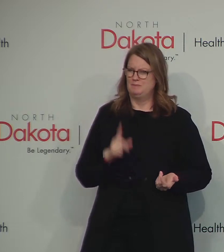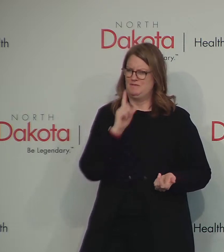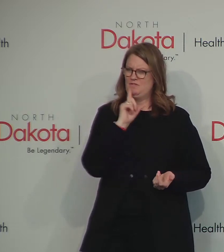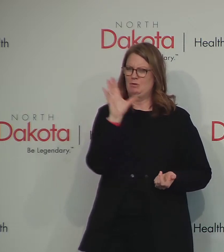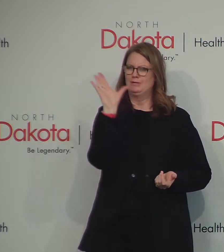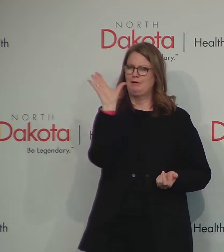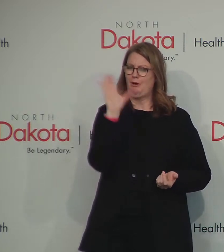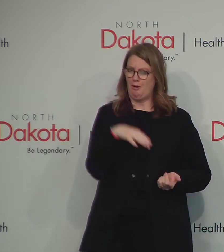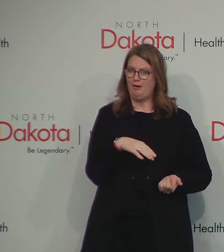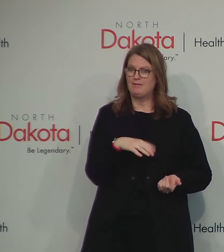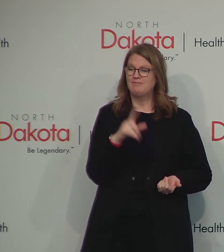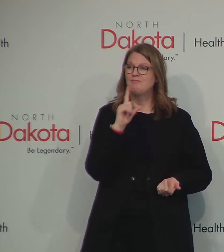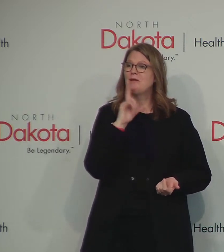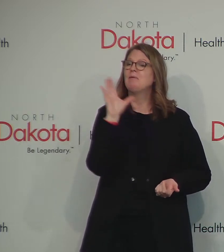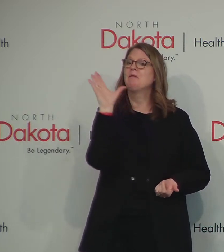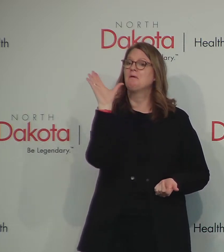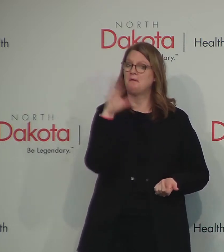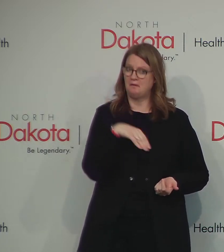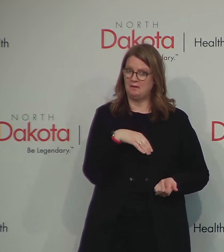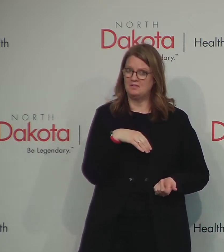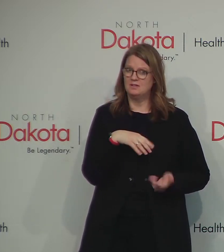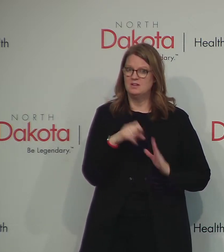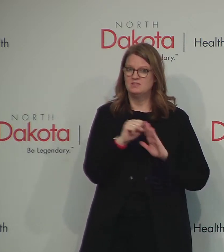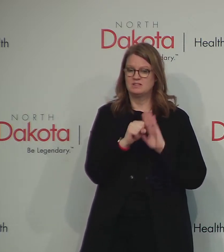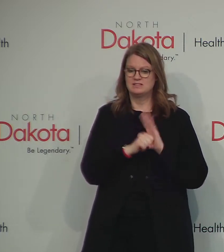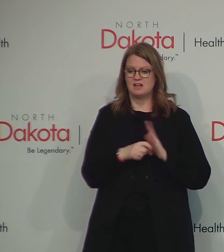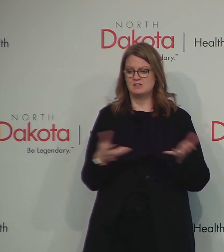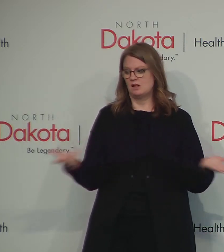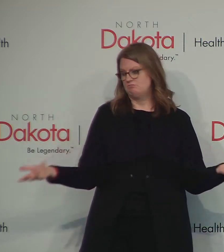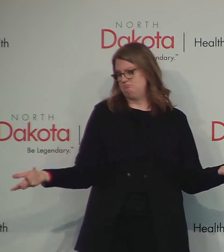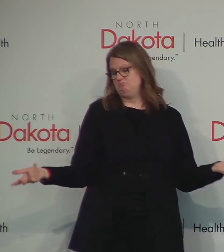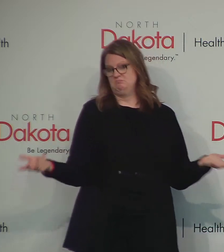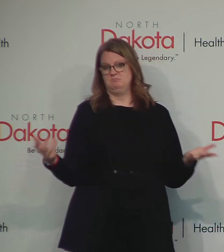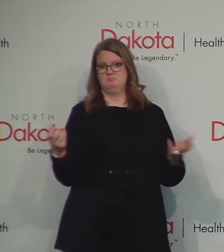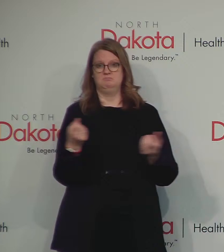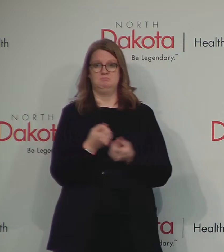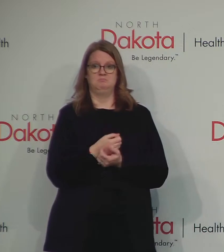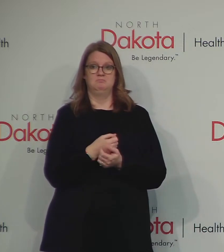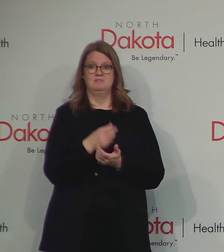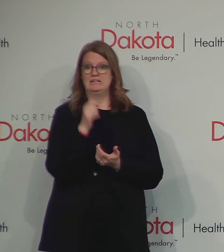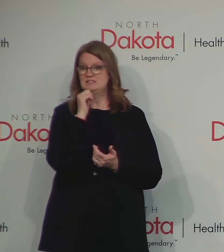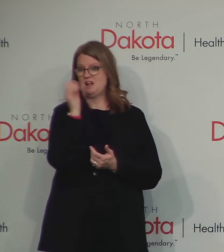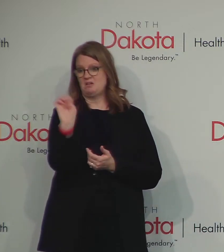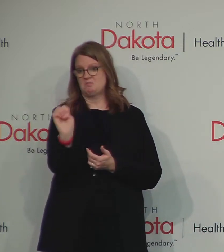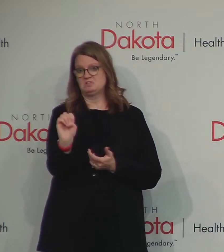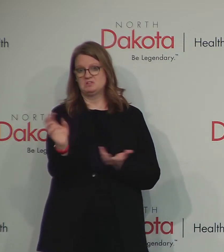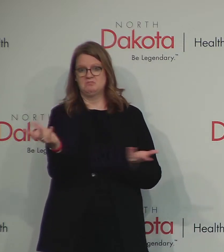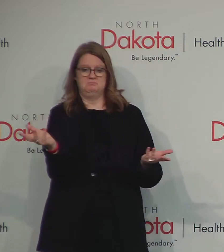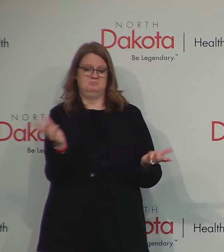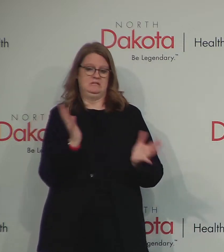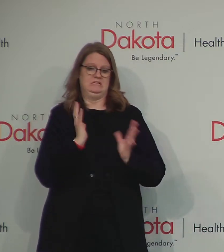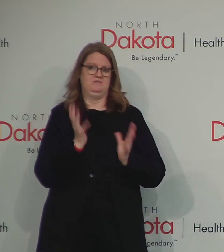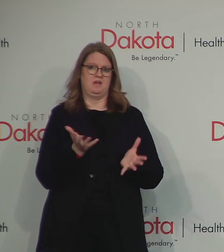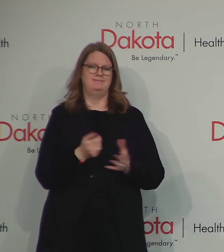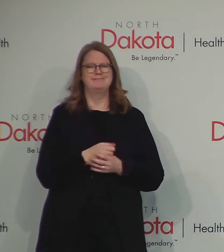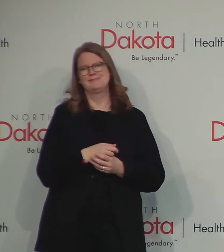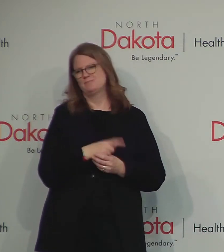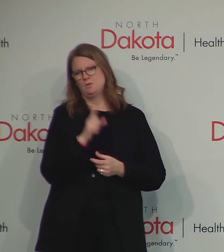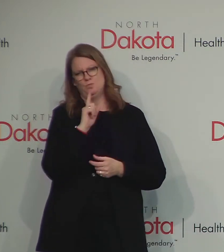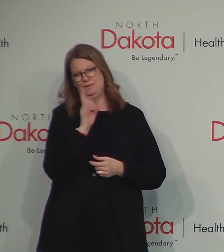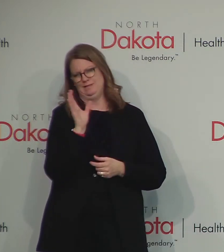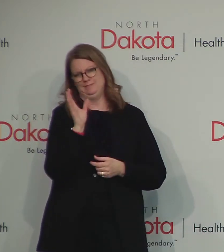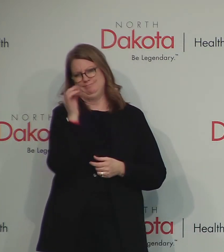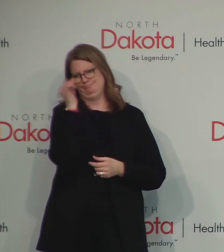time for our state to suggest that there's no state of emergency here, in North Dakota.